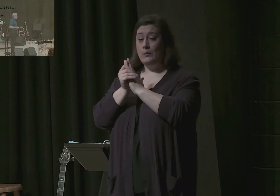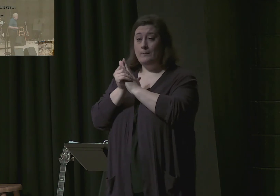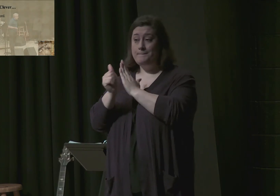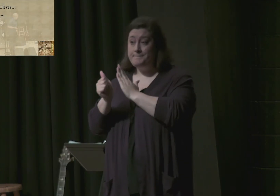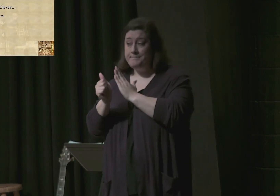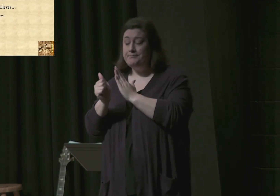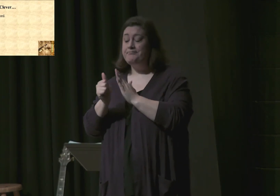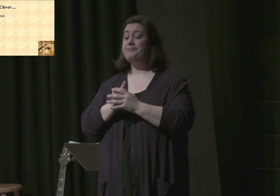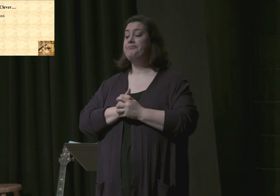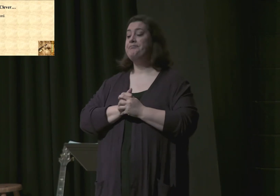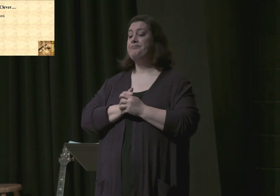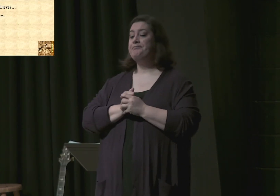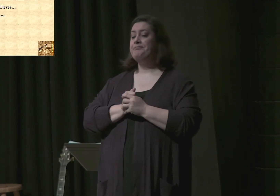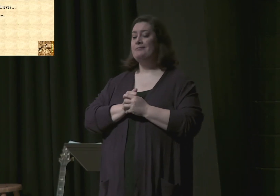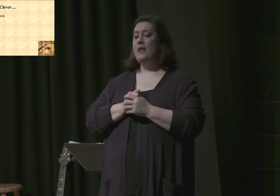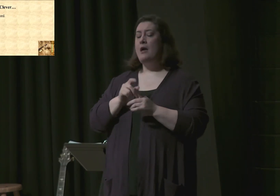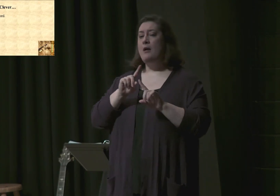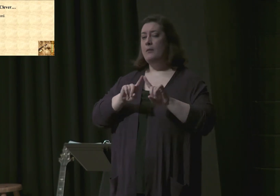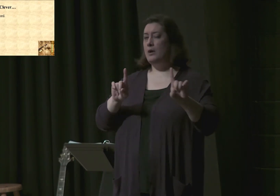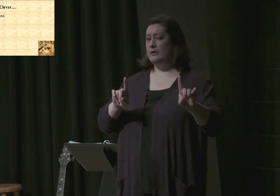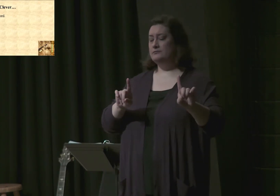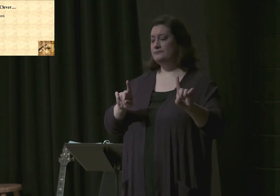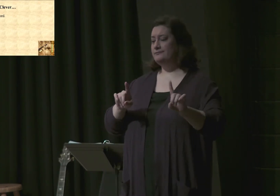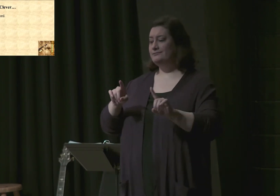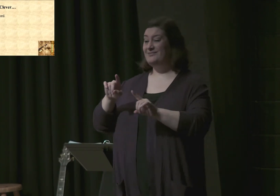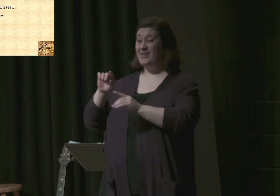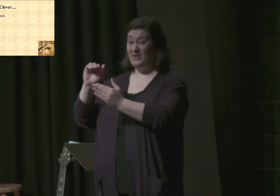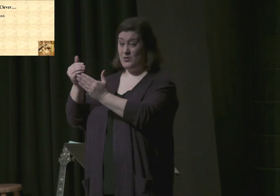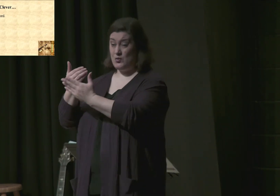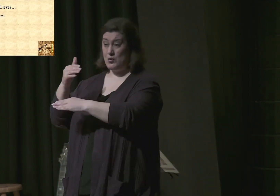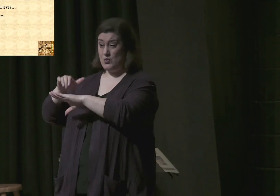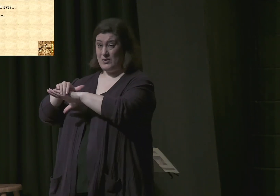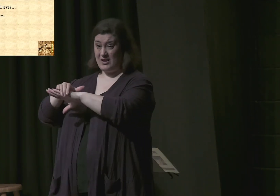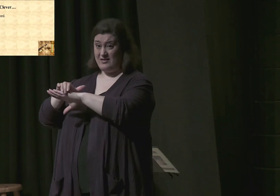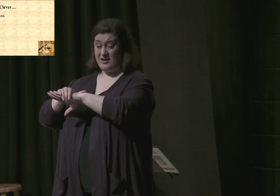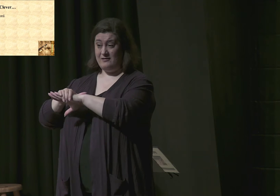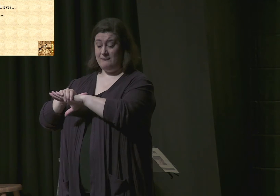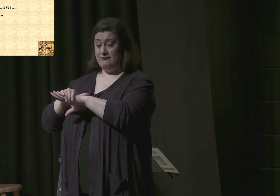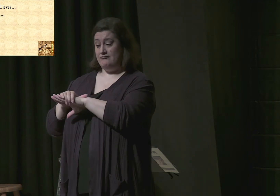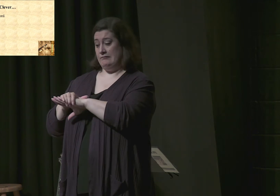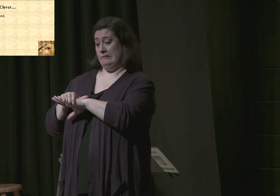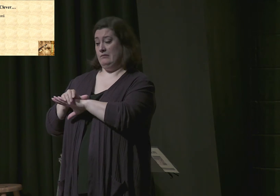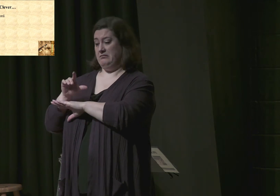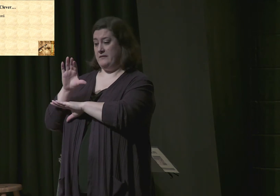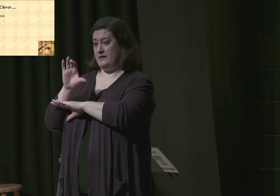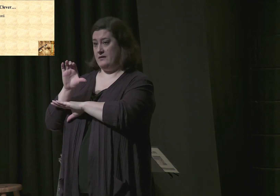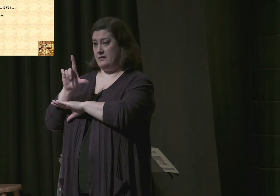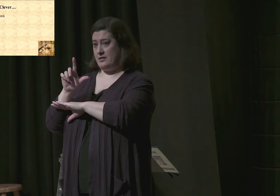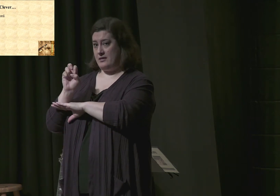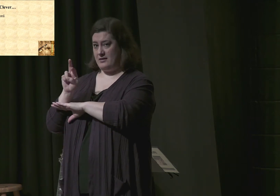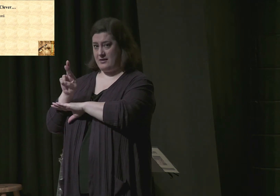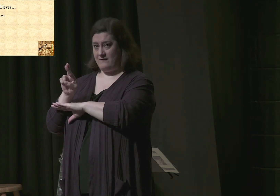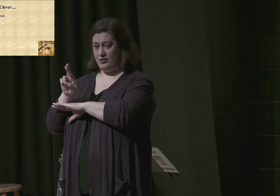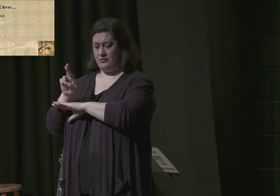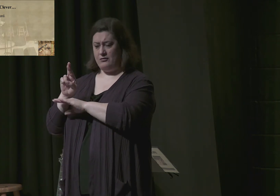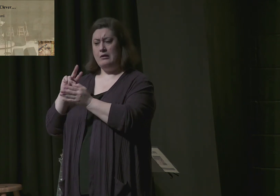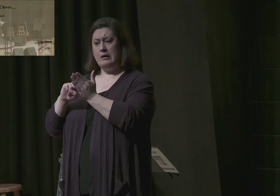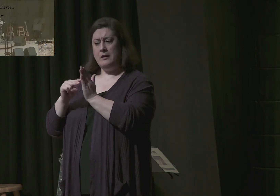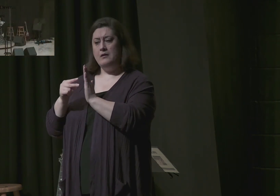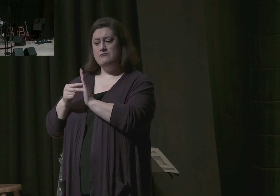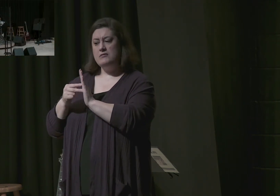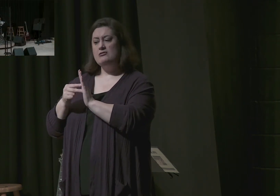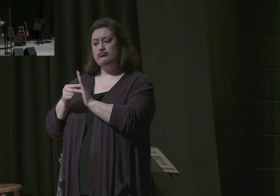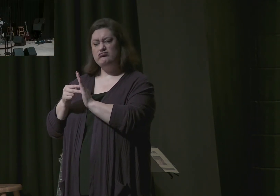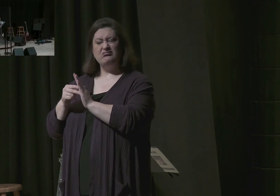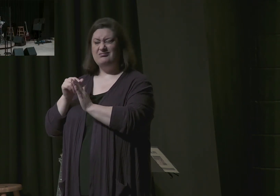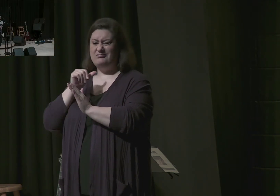bright or smart. Someone from New England, a clever person, is easygoing,